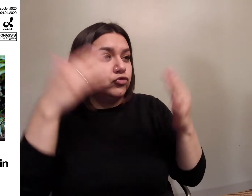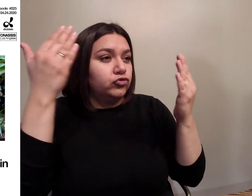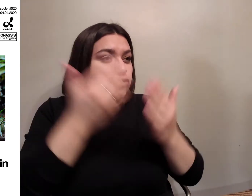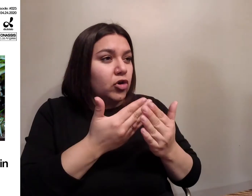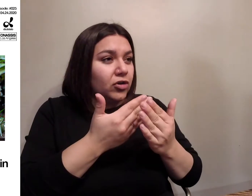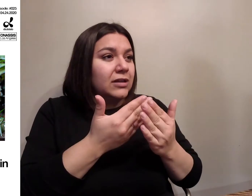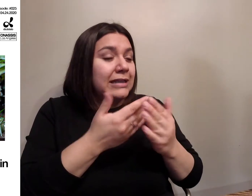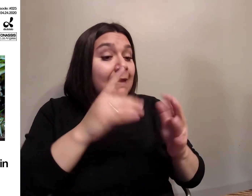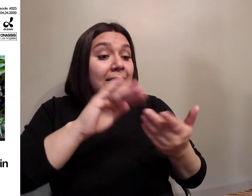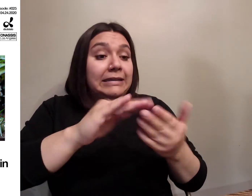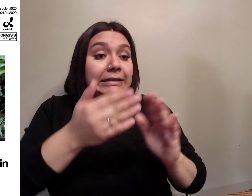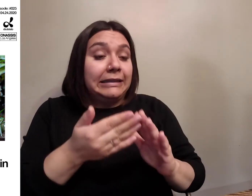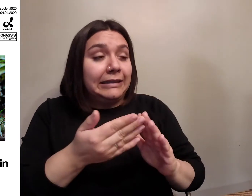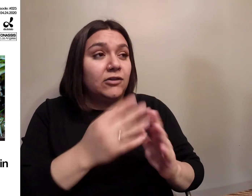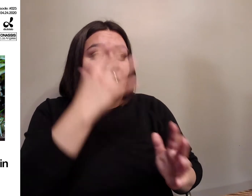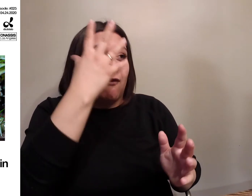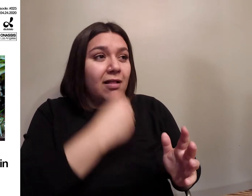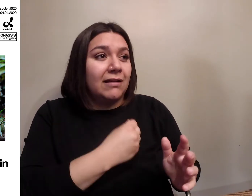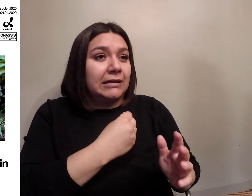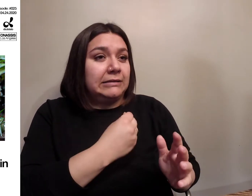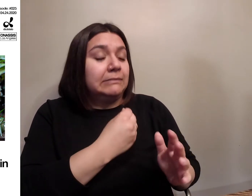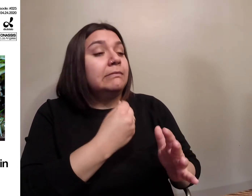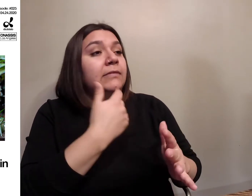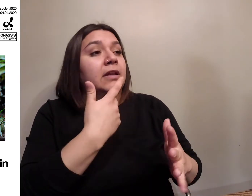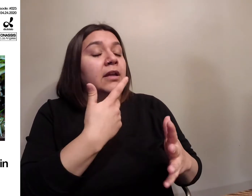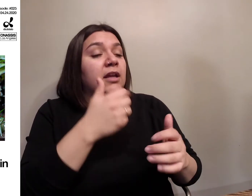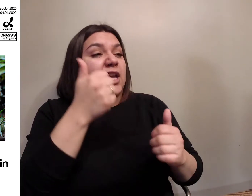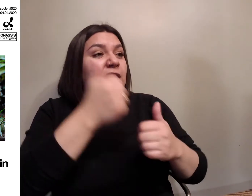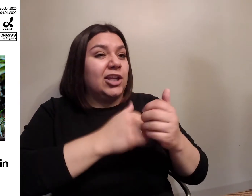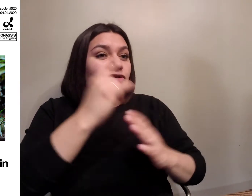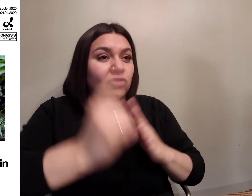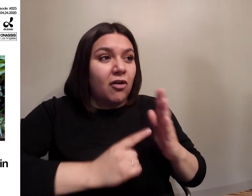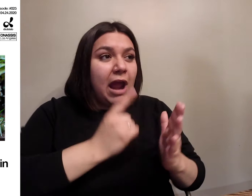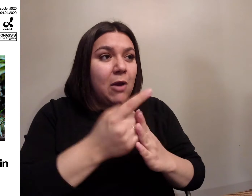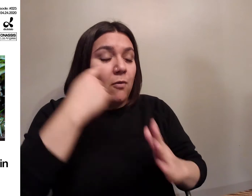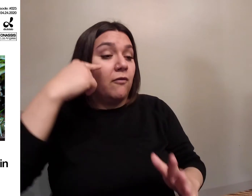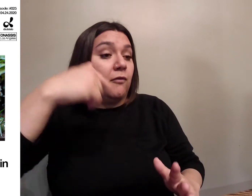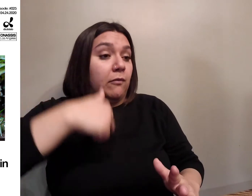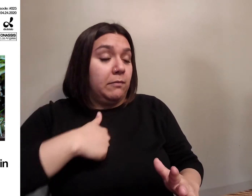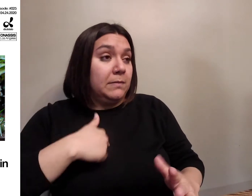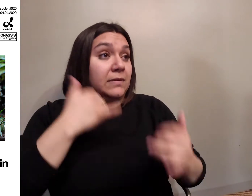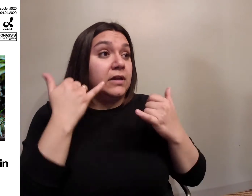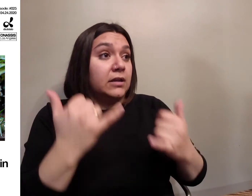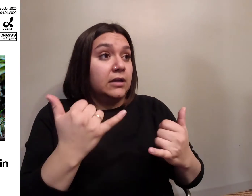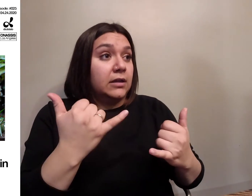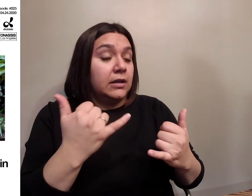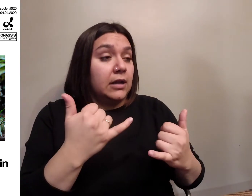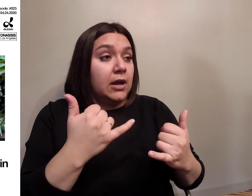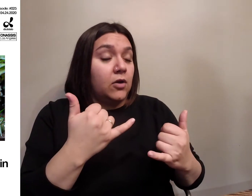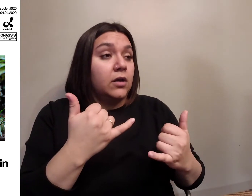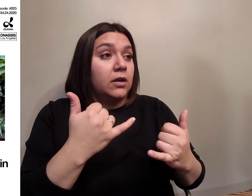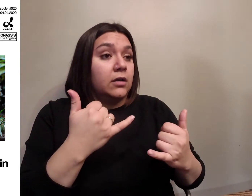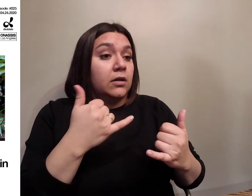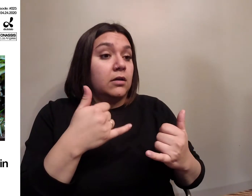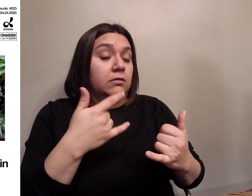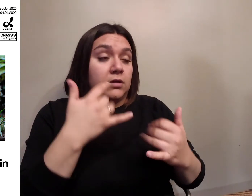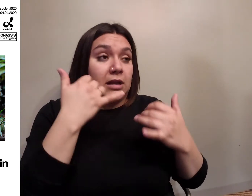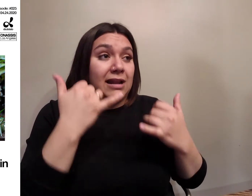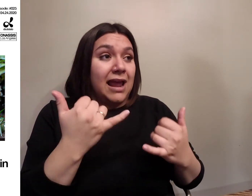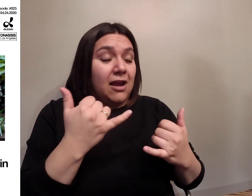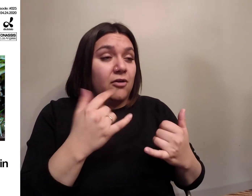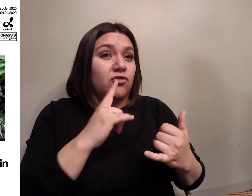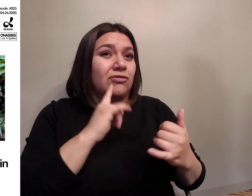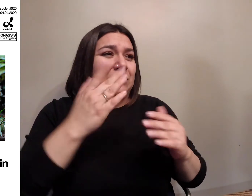of the planet moves towards darkness, and the cities are falling asleep, each in its